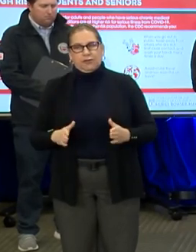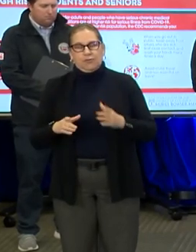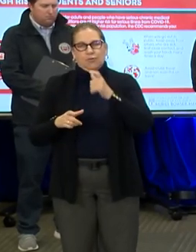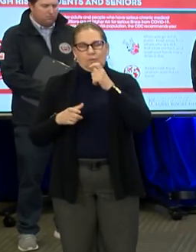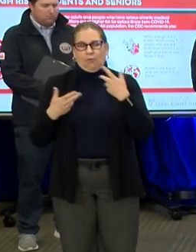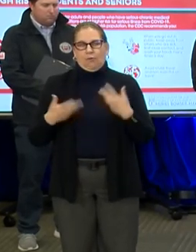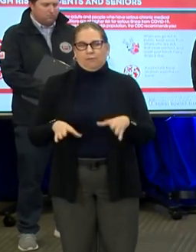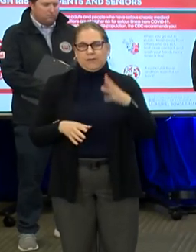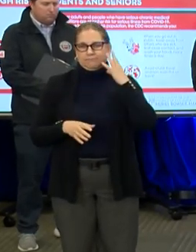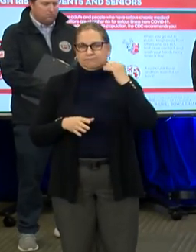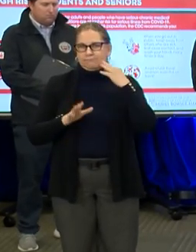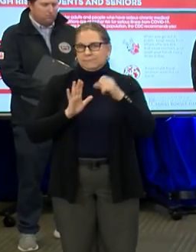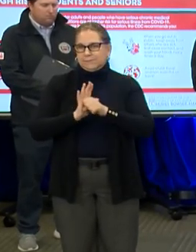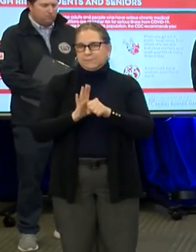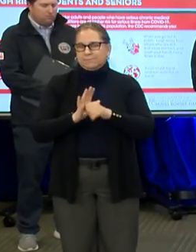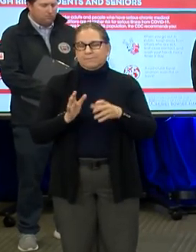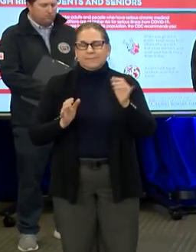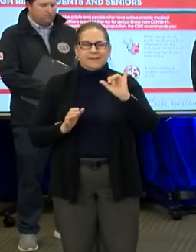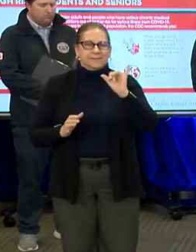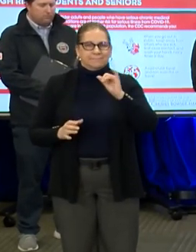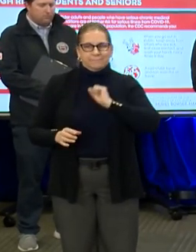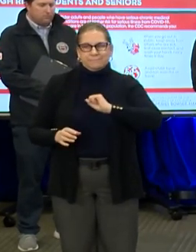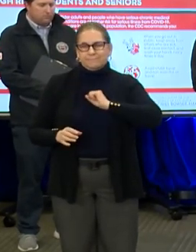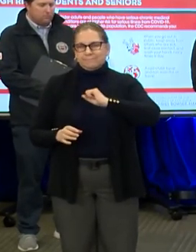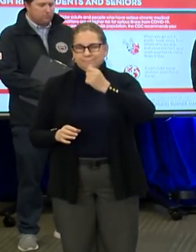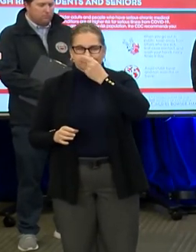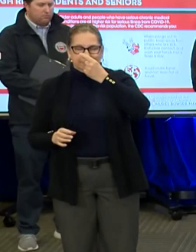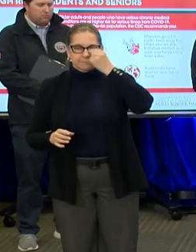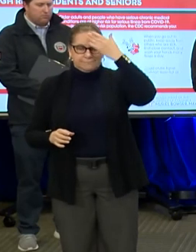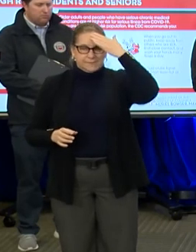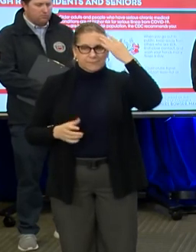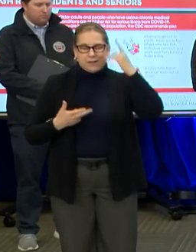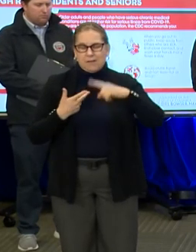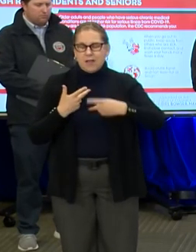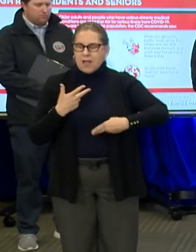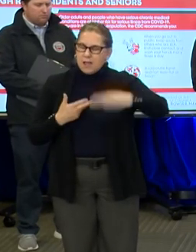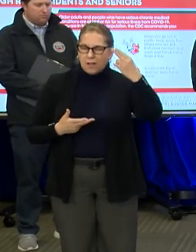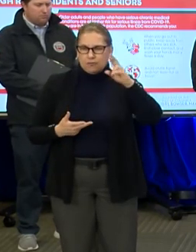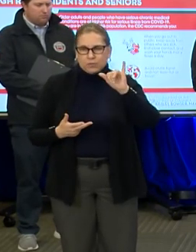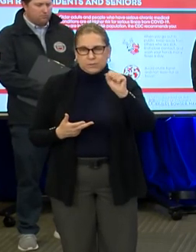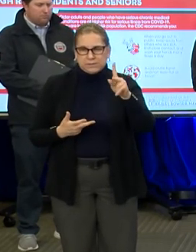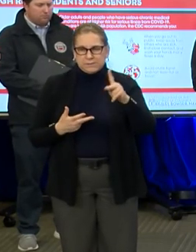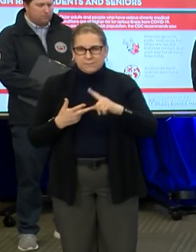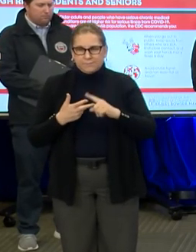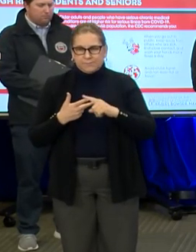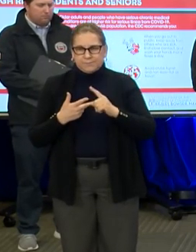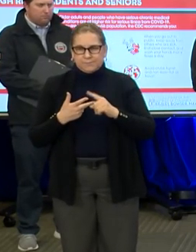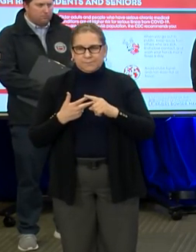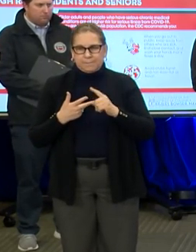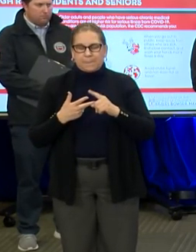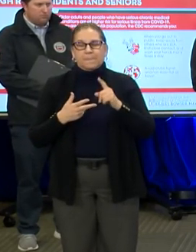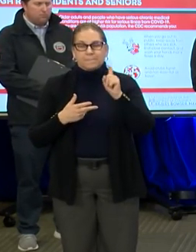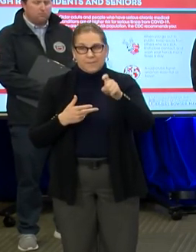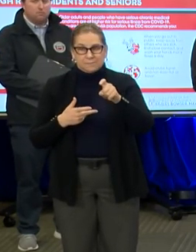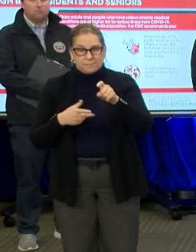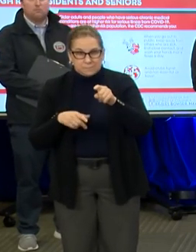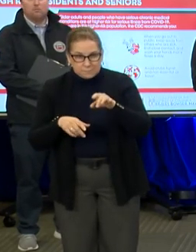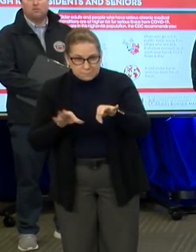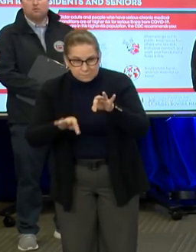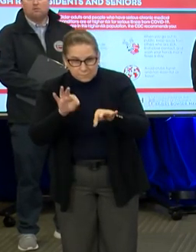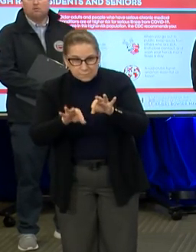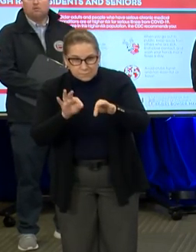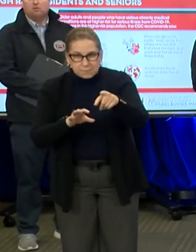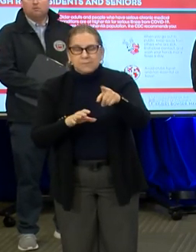of complication of infection are rapidly identified and appropriately triaged. The third priority